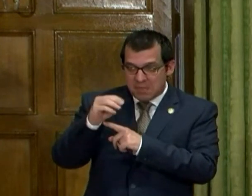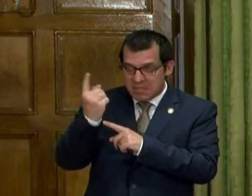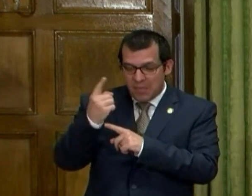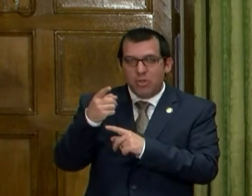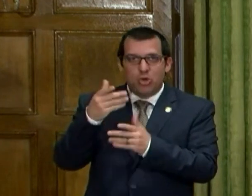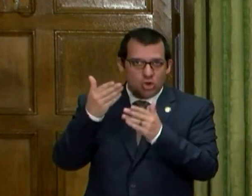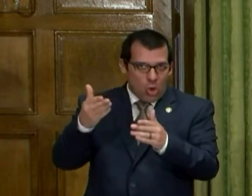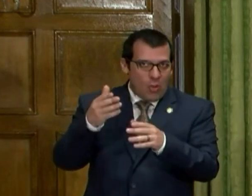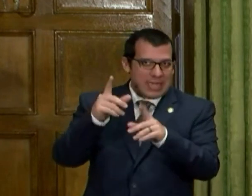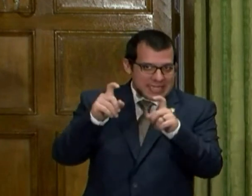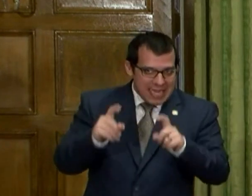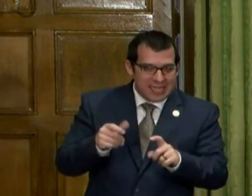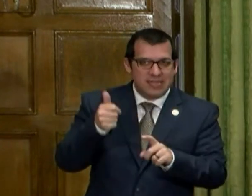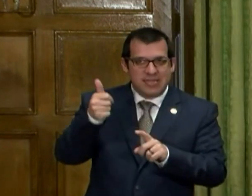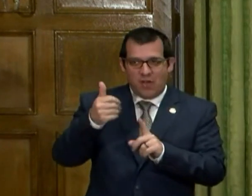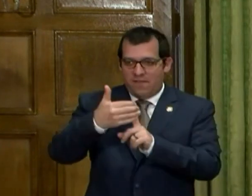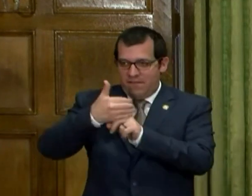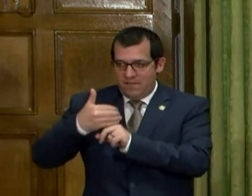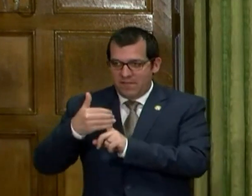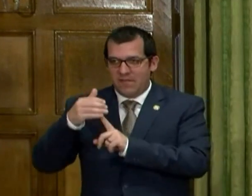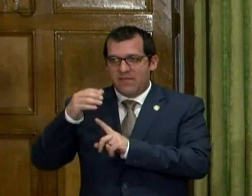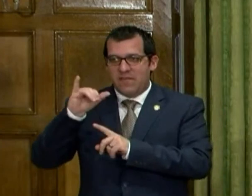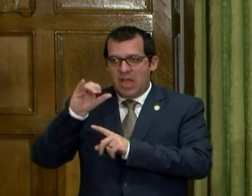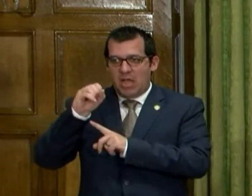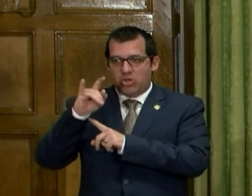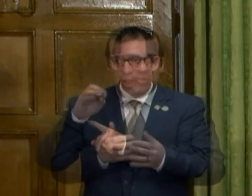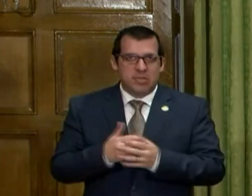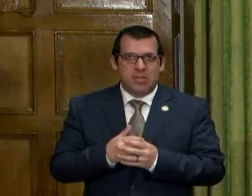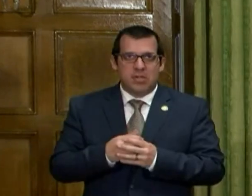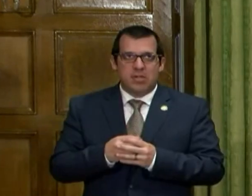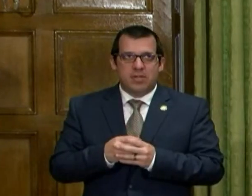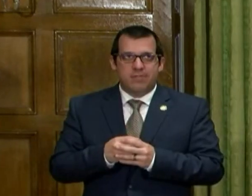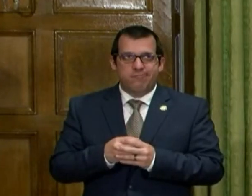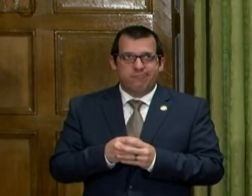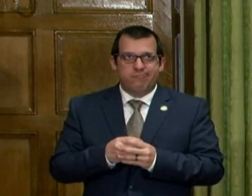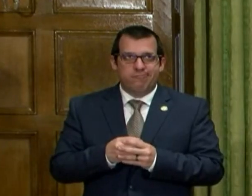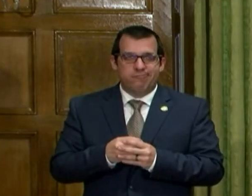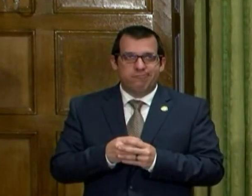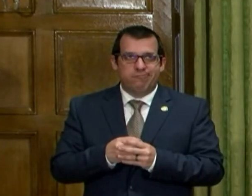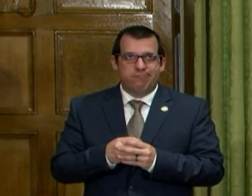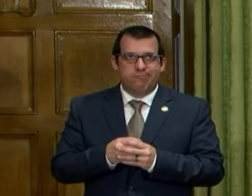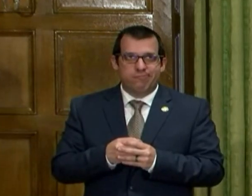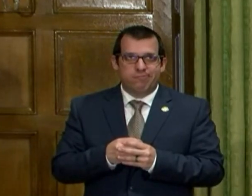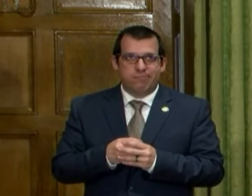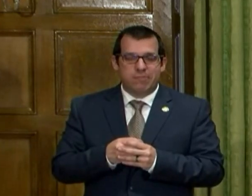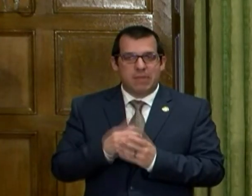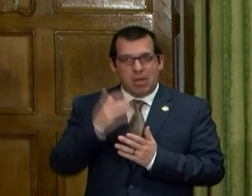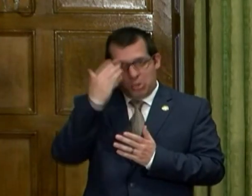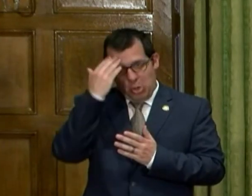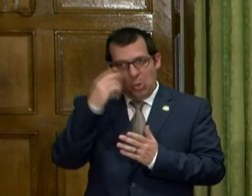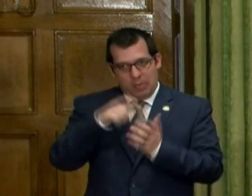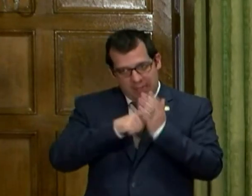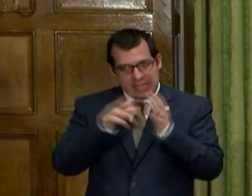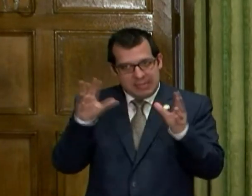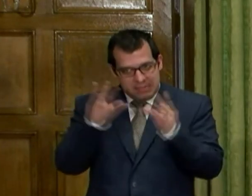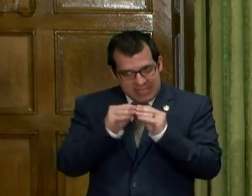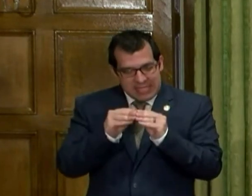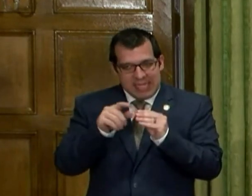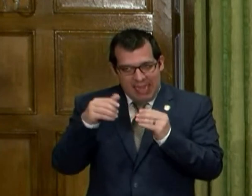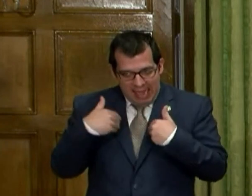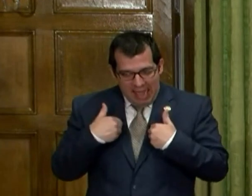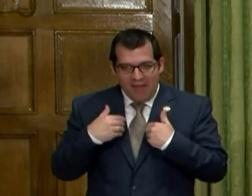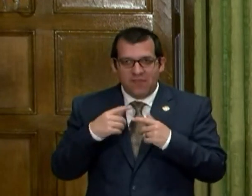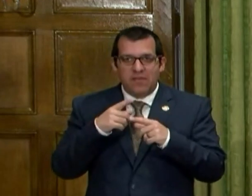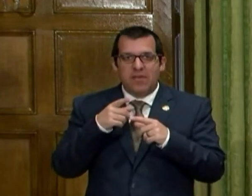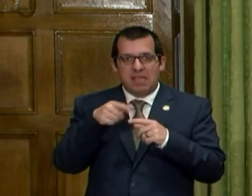tested and self-isolate until you have those results back. So that meeting is important. The measures that they